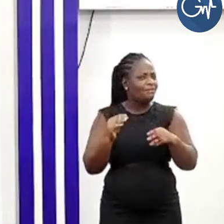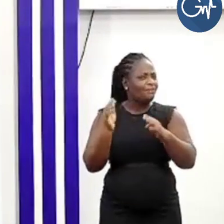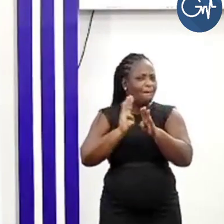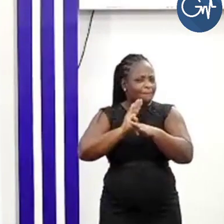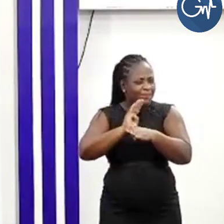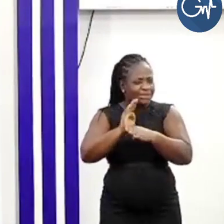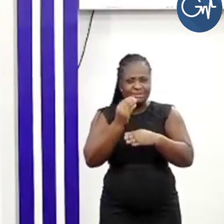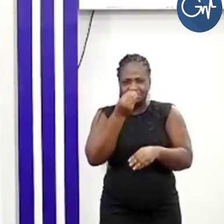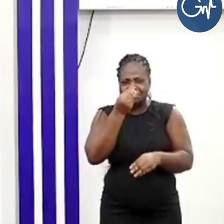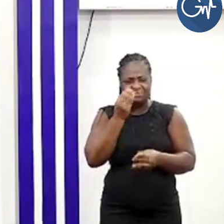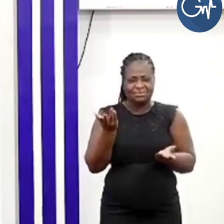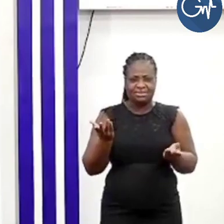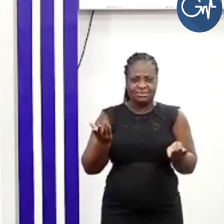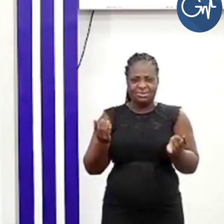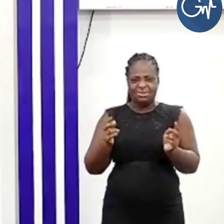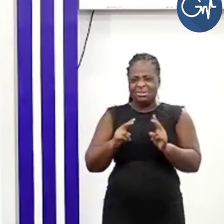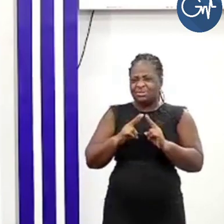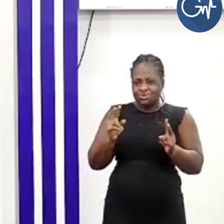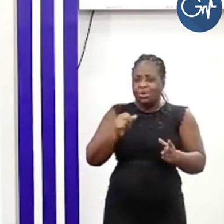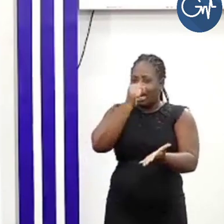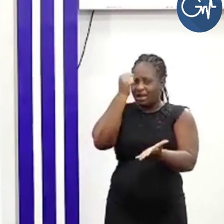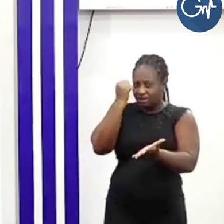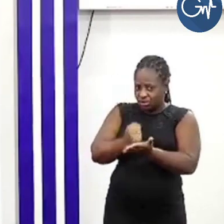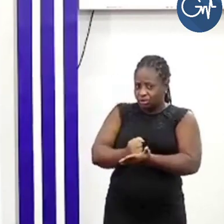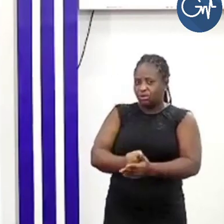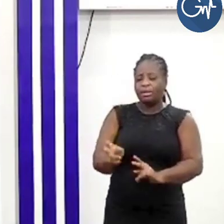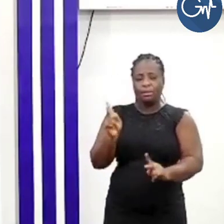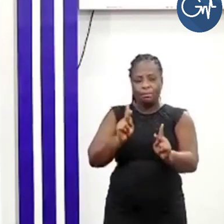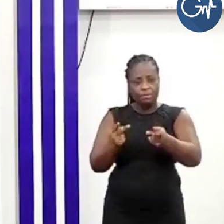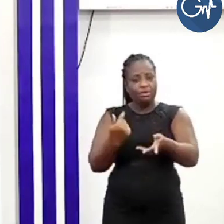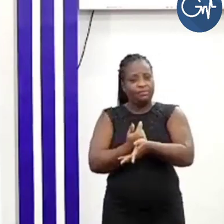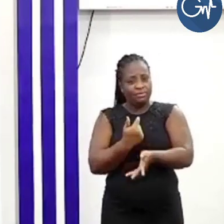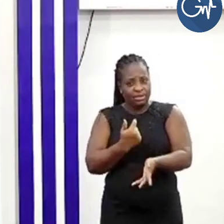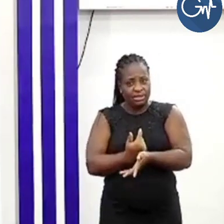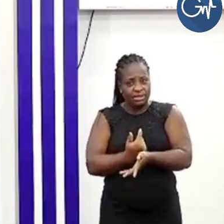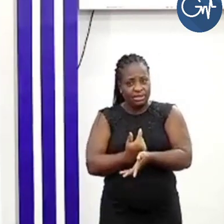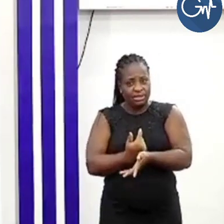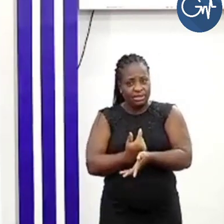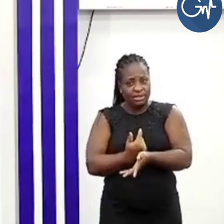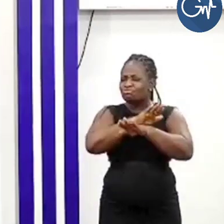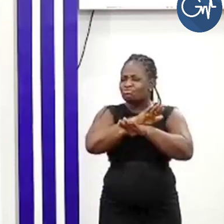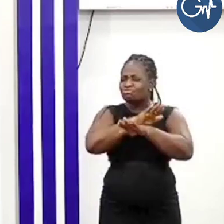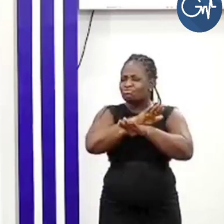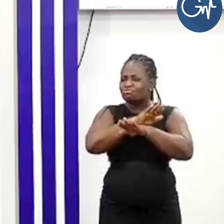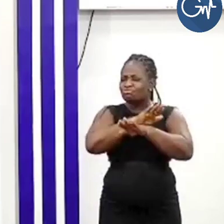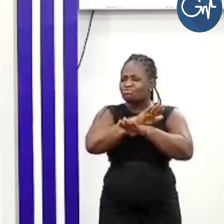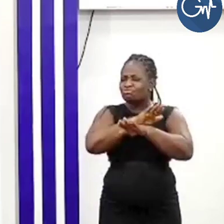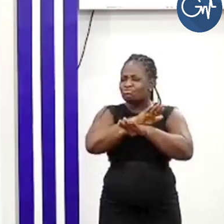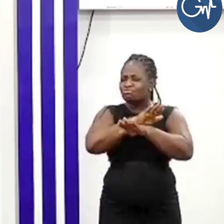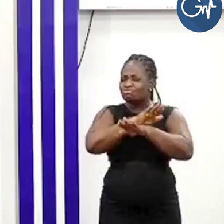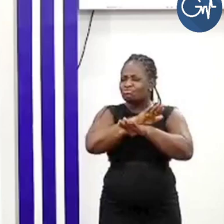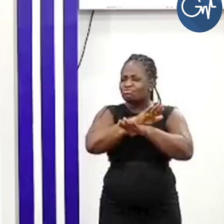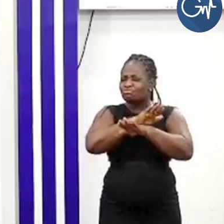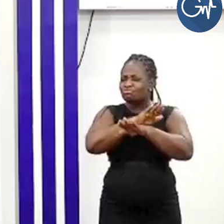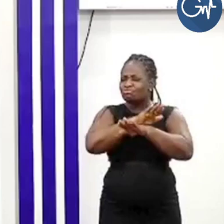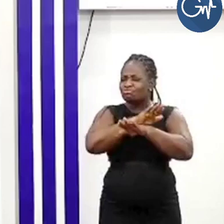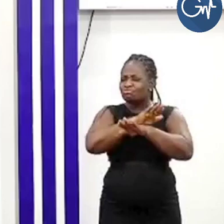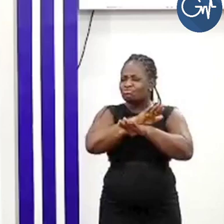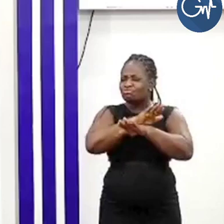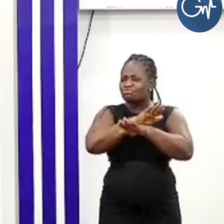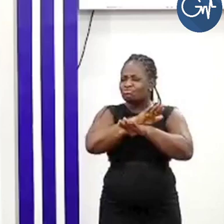for food. So I can assure the people of Ghana, there is no need to